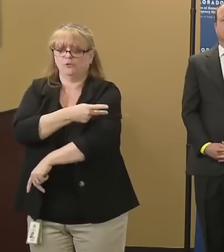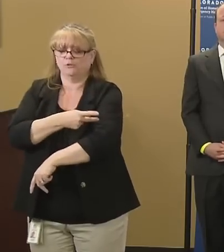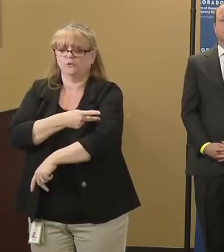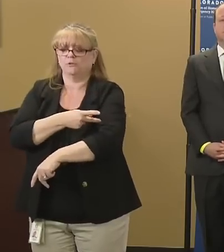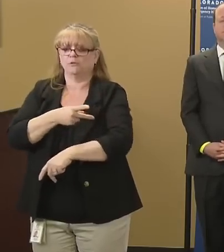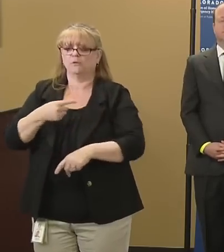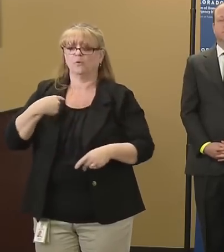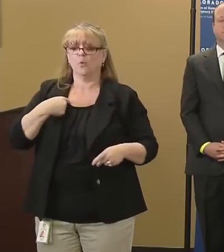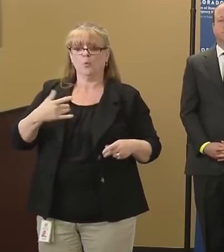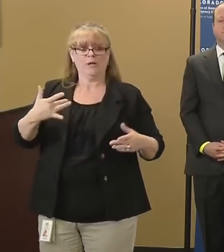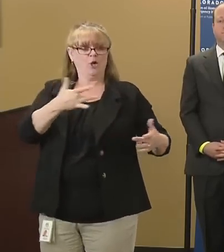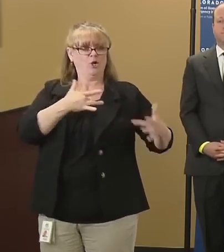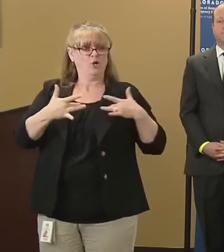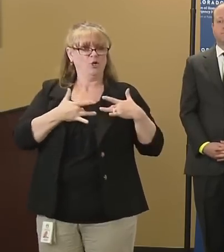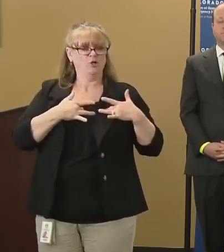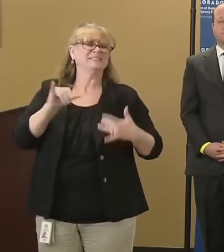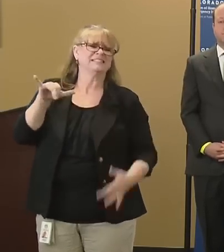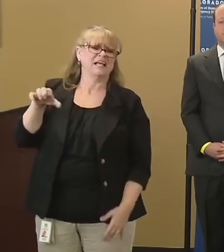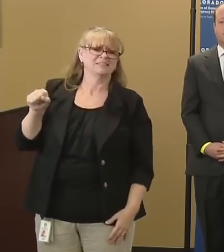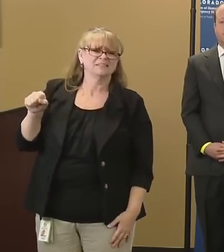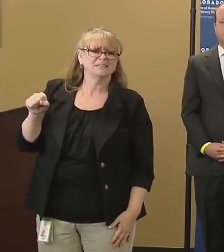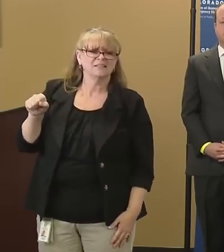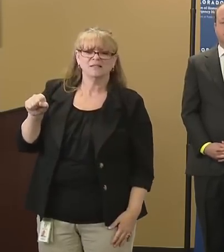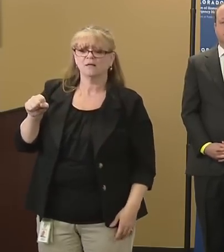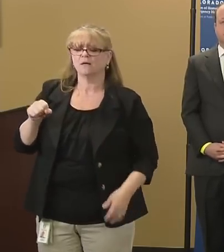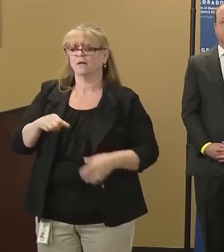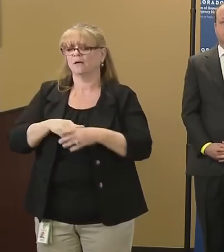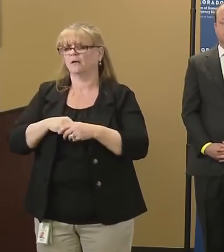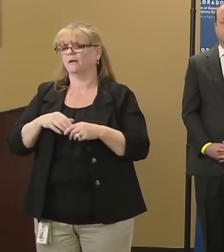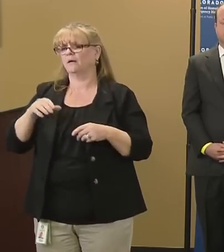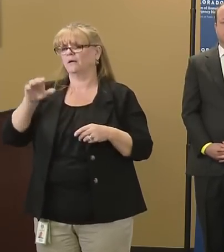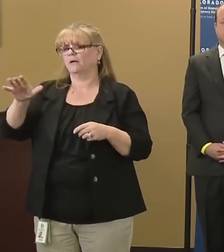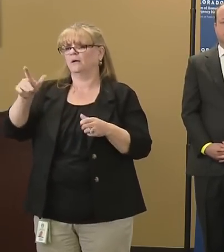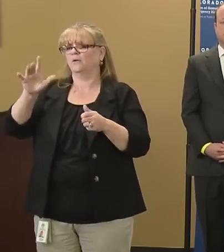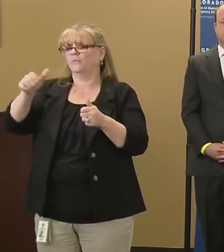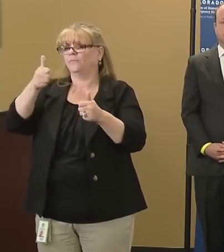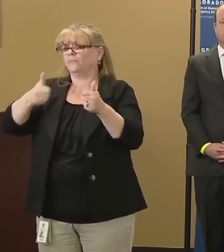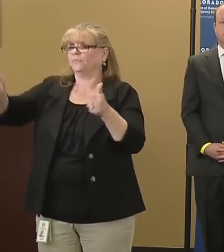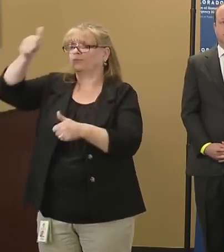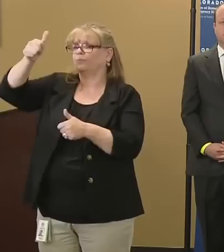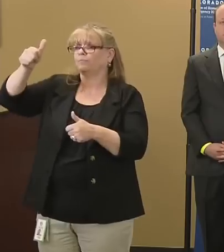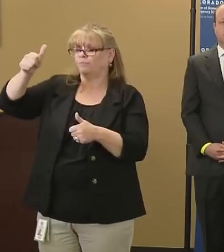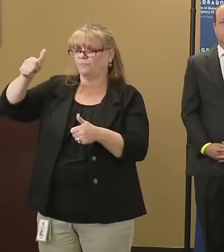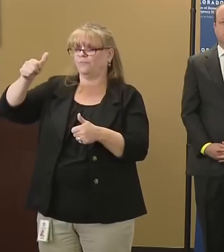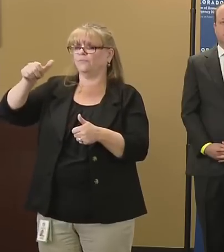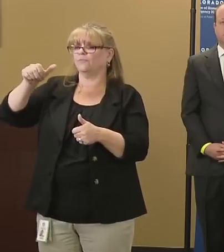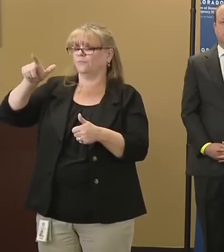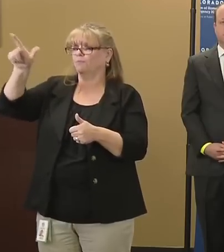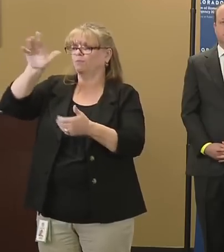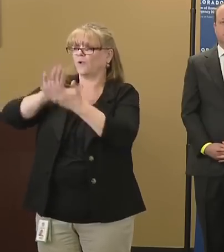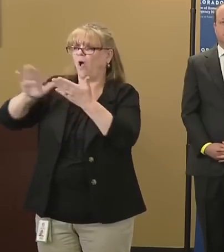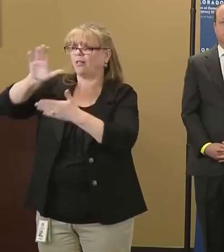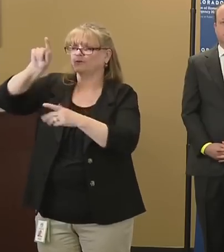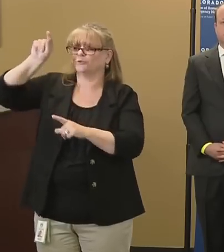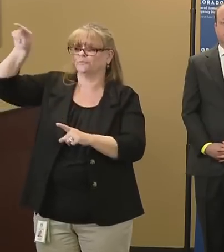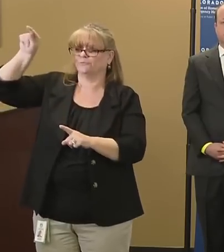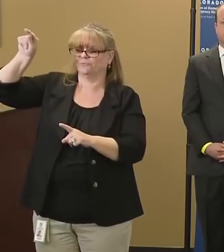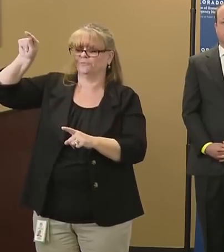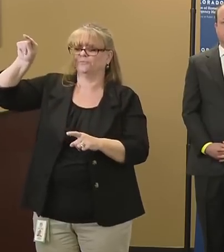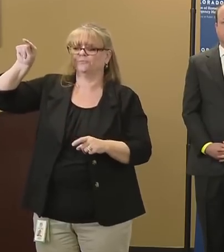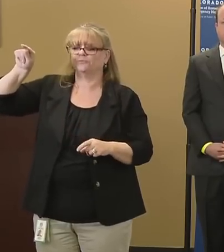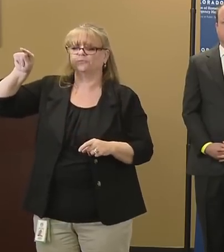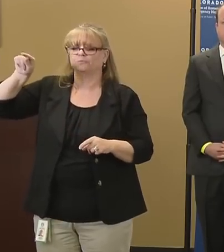of Cornell Medical School, who's a pulmonary physician, the head of the pulmonary division at NYU, sent out a notice through